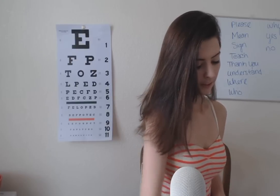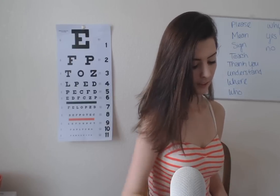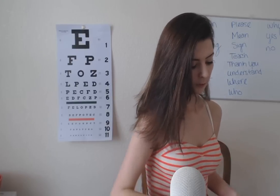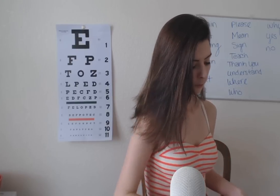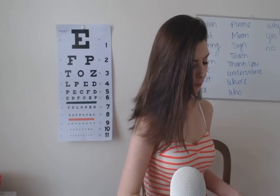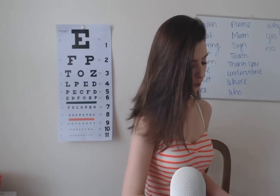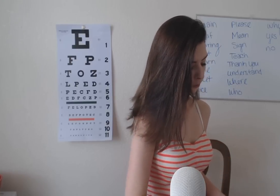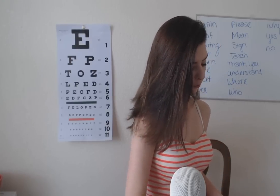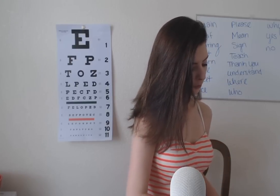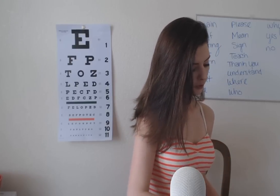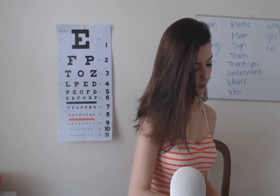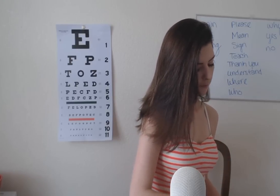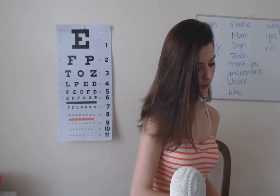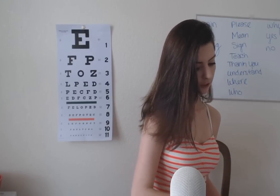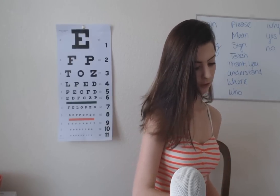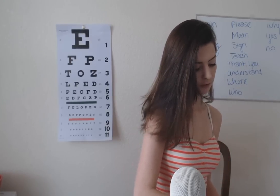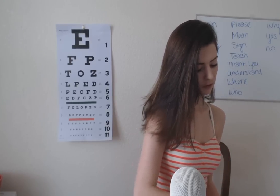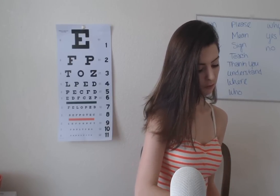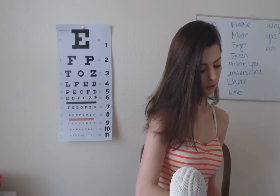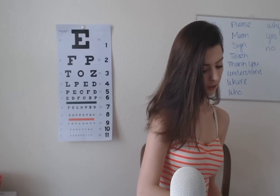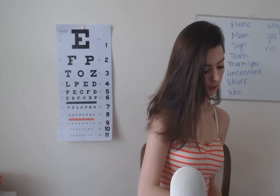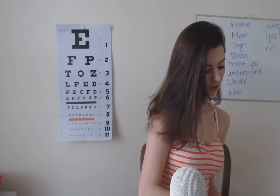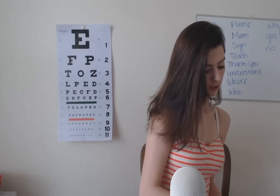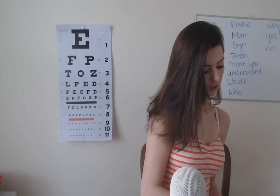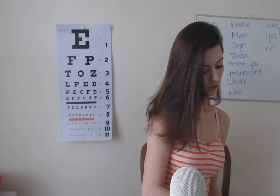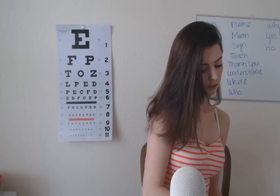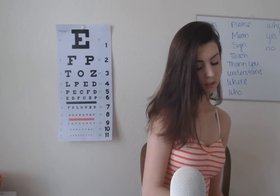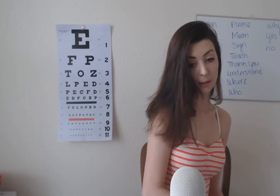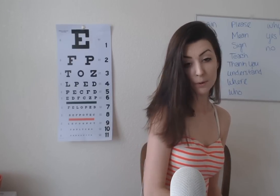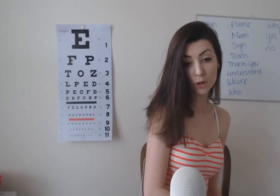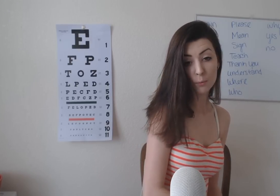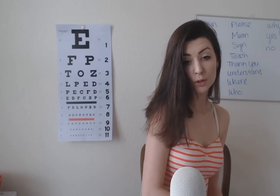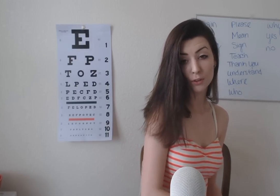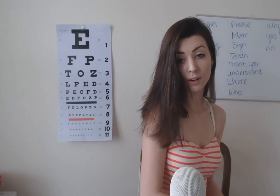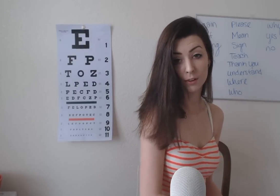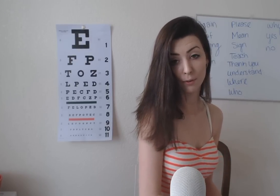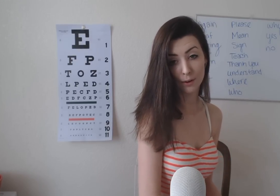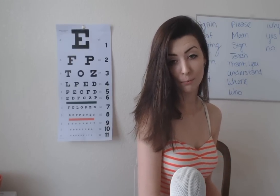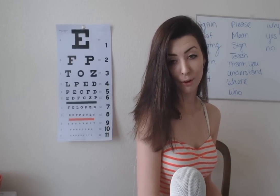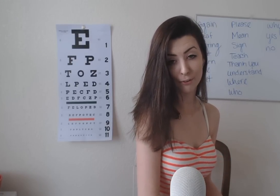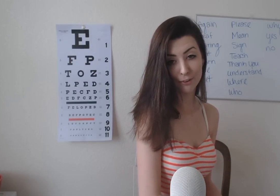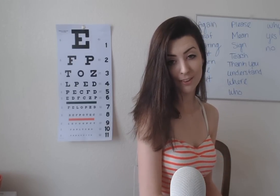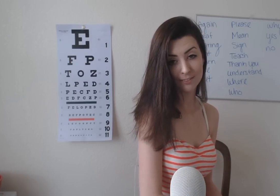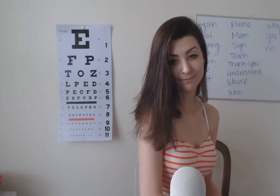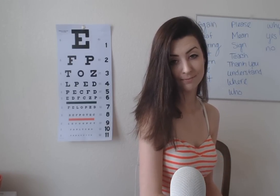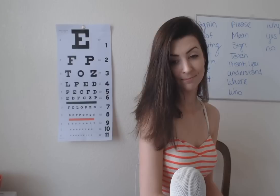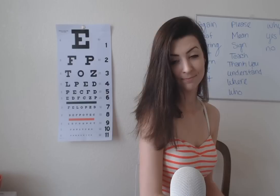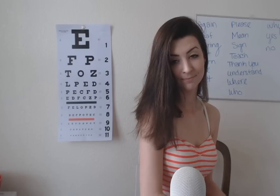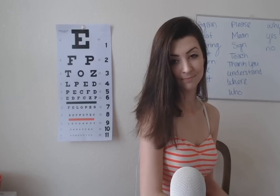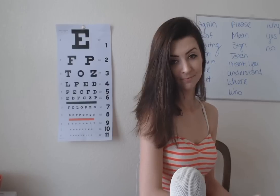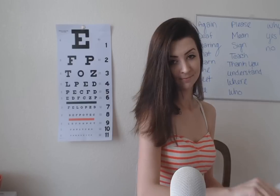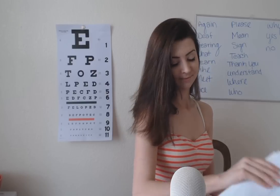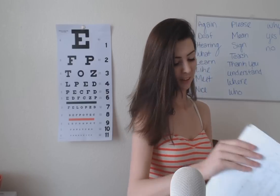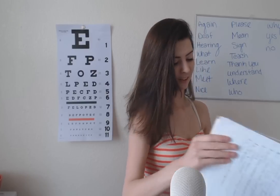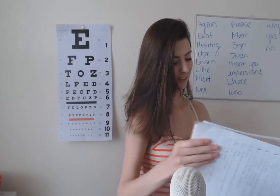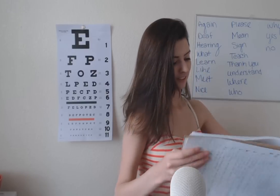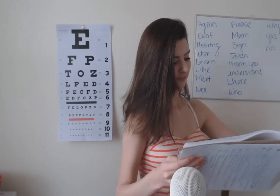and then we will go through them individually. So just let me know when you're done writing them down, okay? All right.